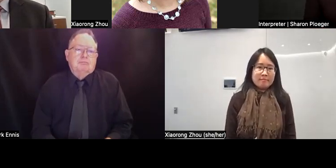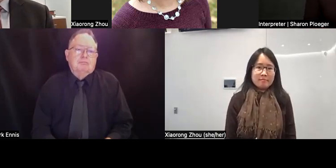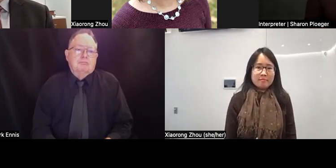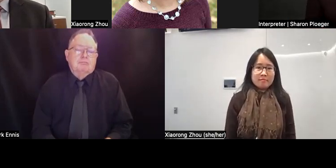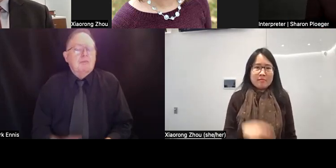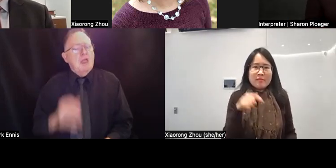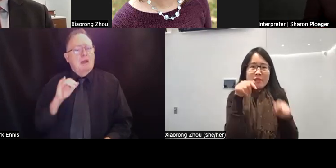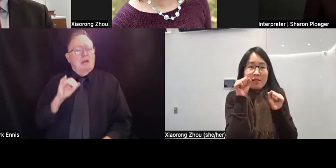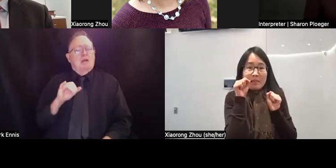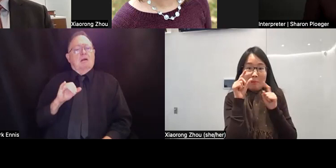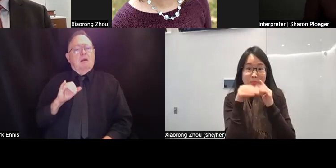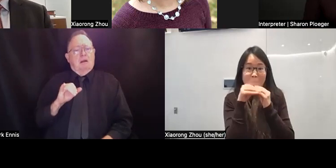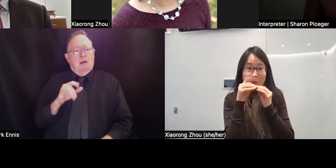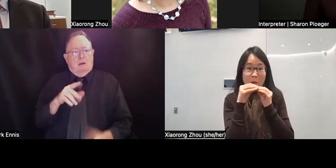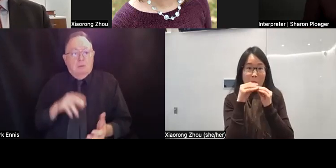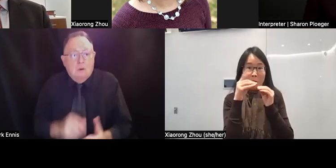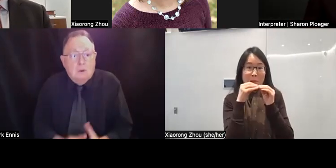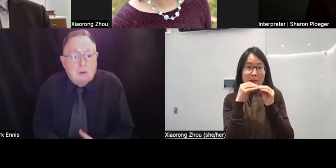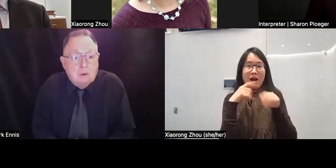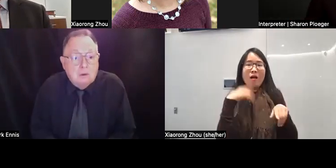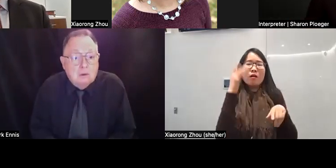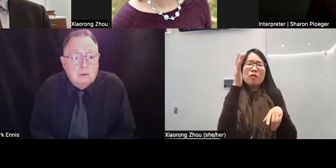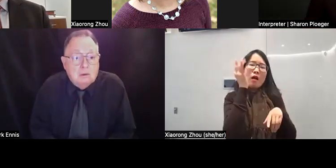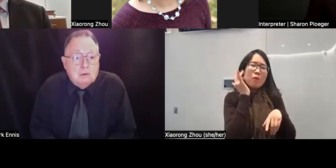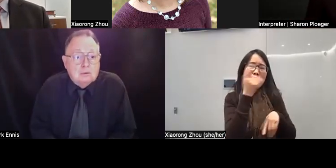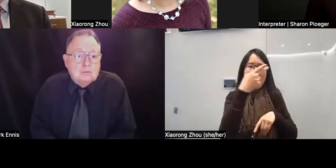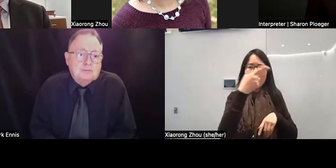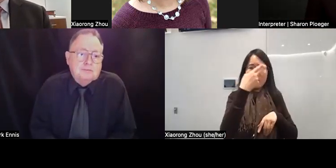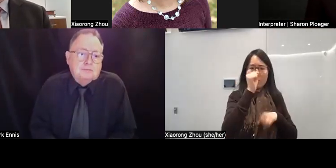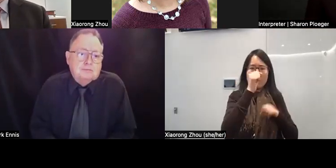So do these... If I could add one more thing.